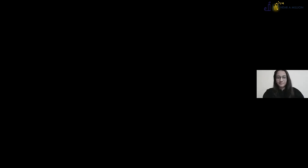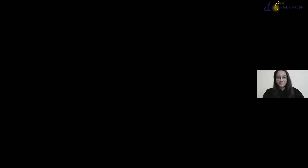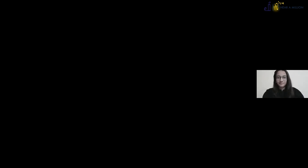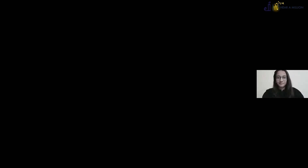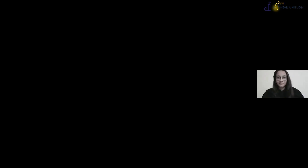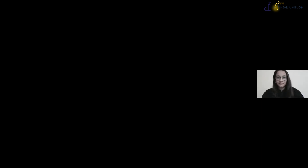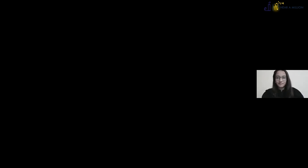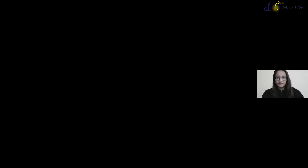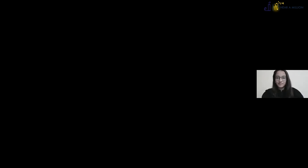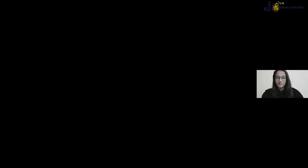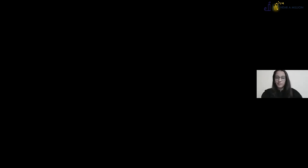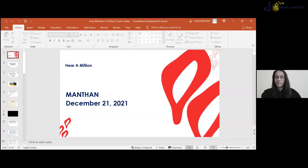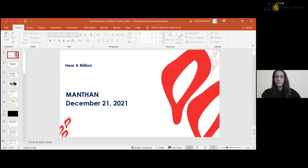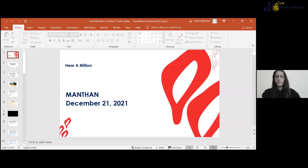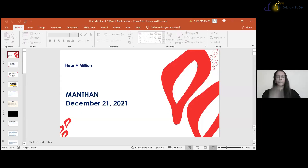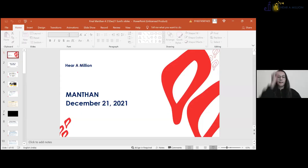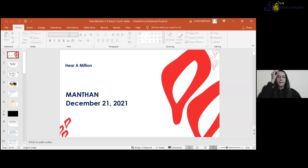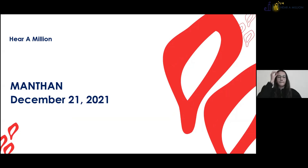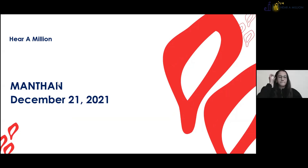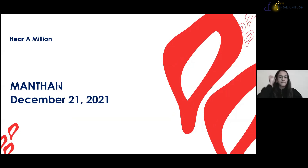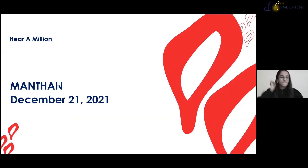PPT please. Okay.